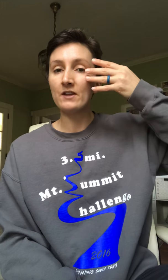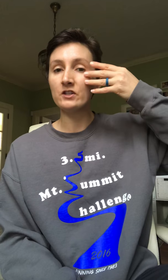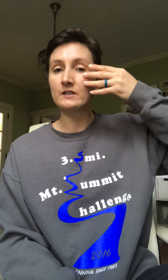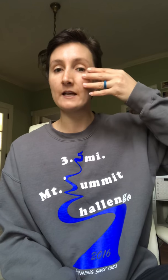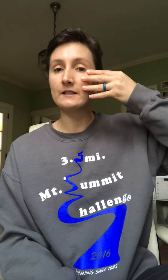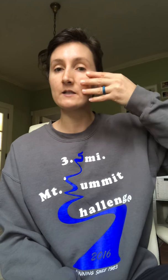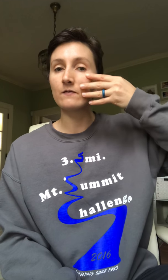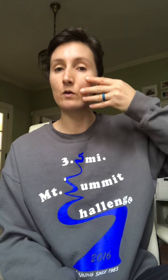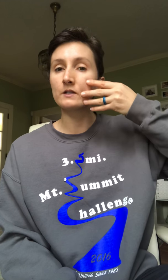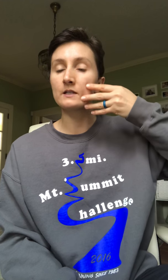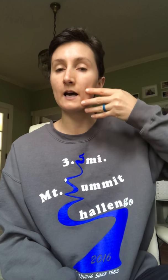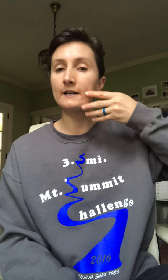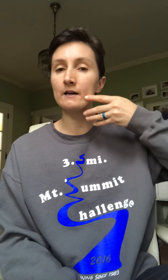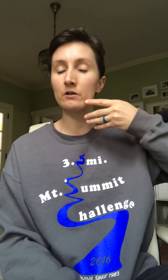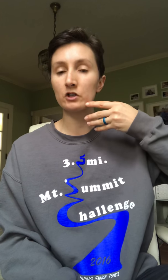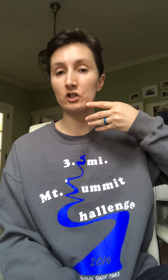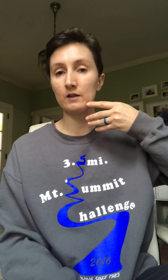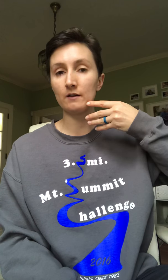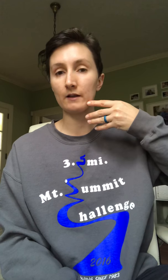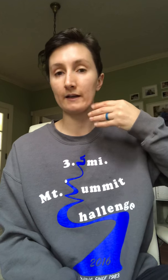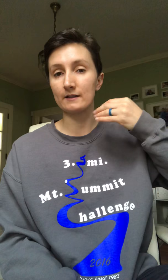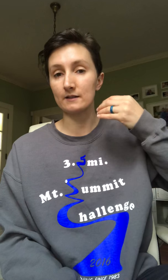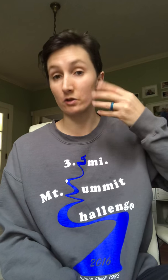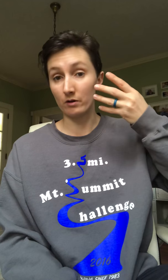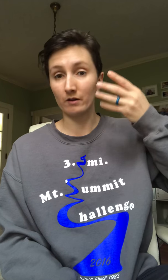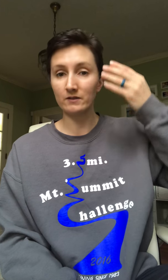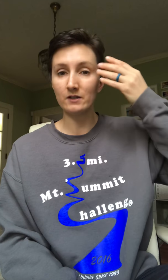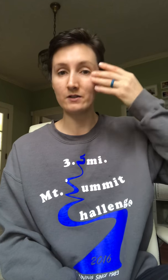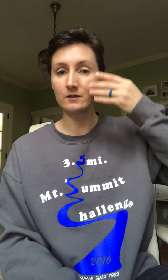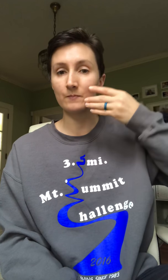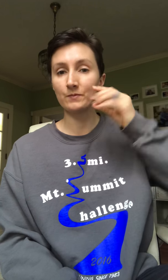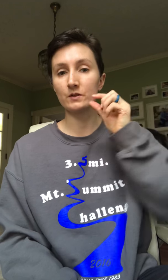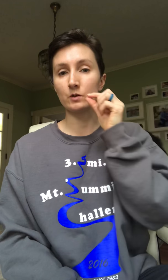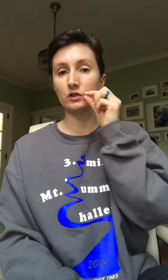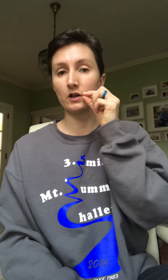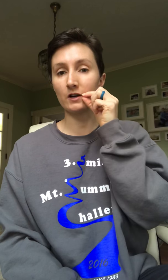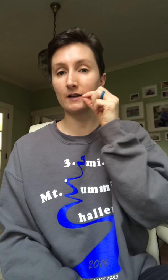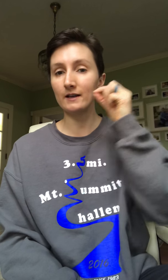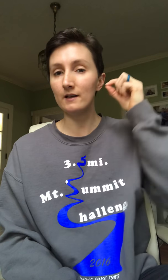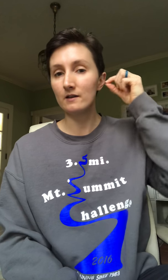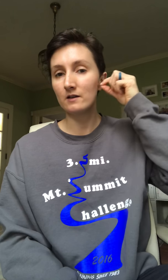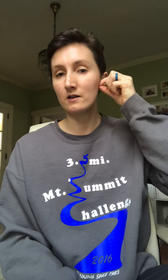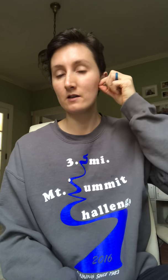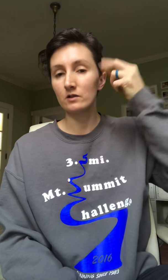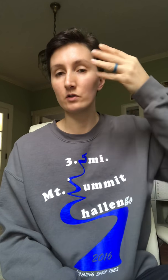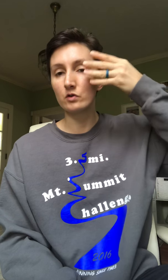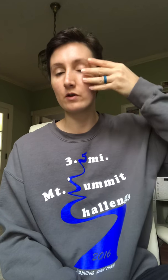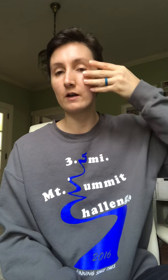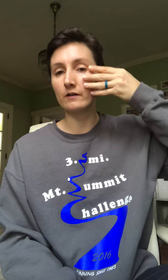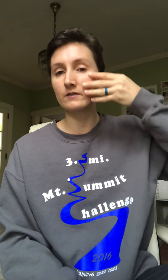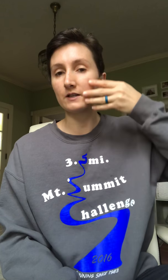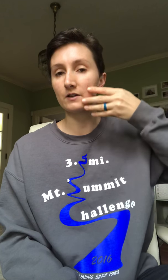then just let this 4 slide down our cheek like it's a trail of tears. So Cherokee, Trail of